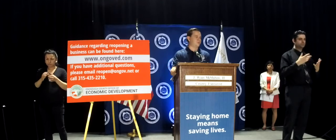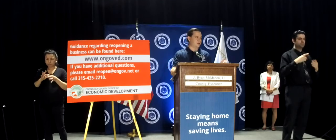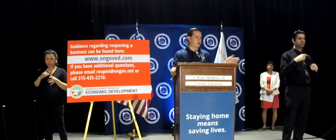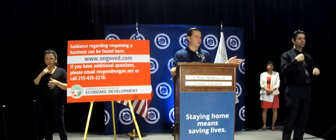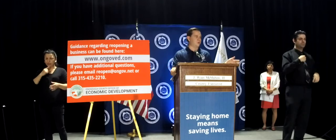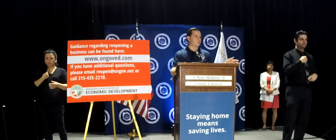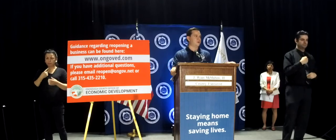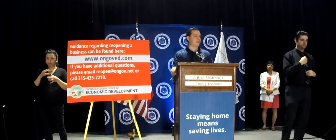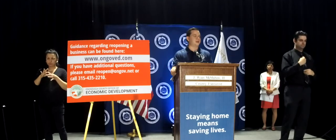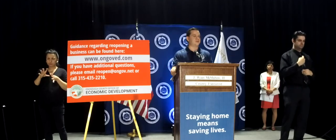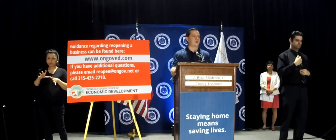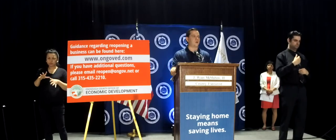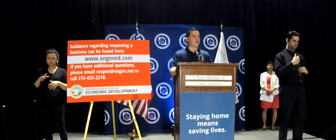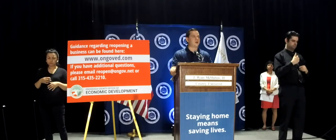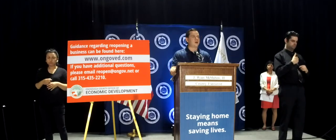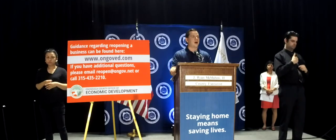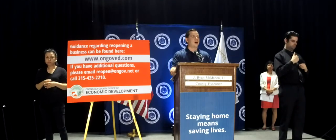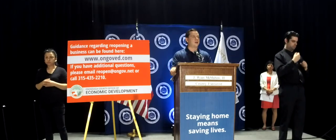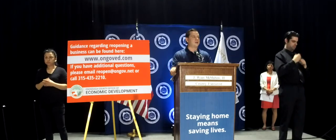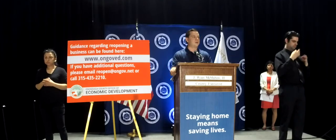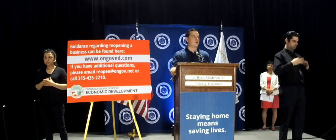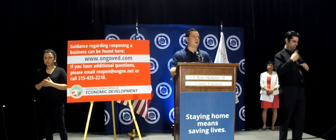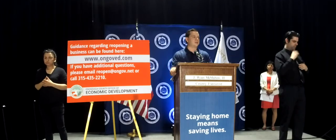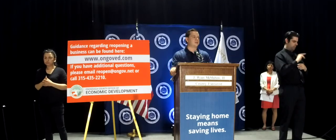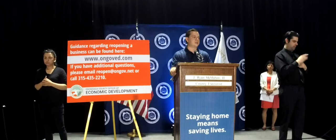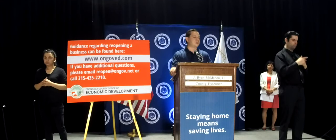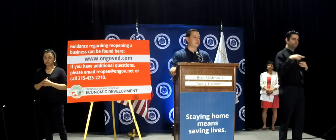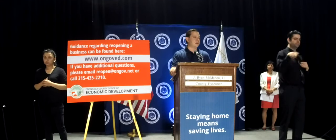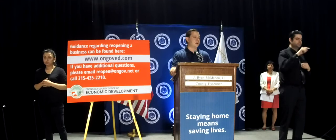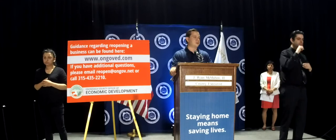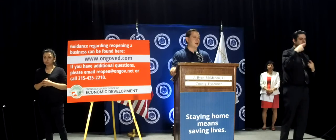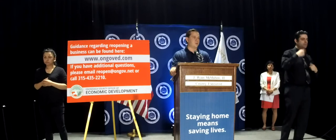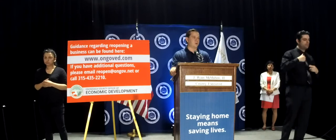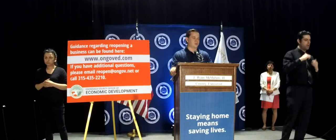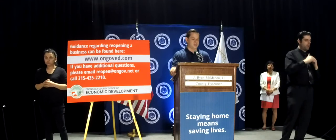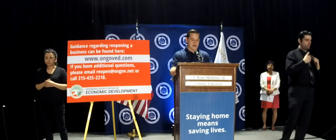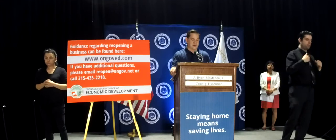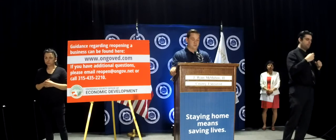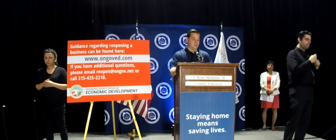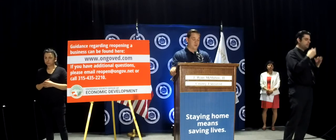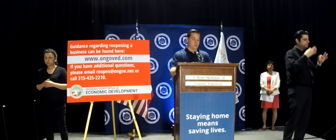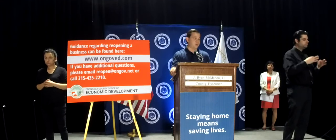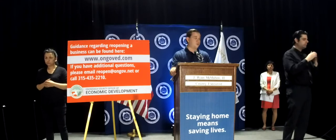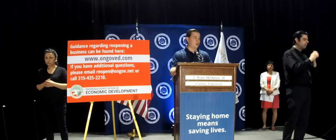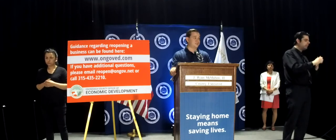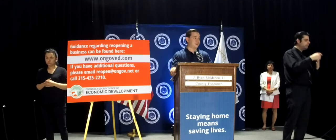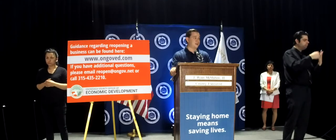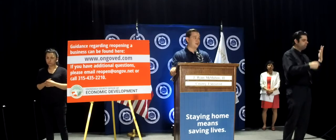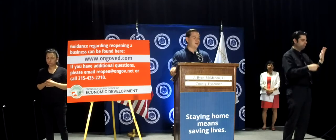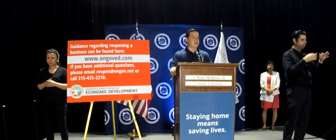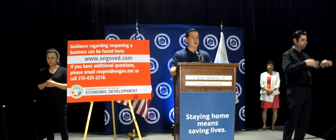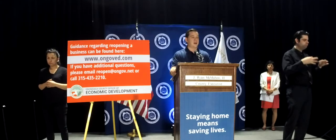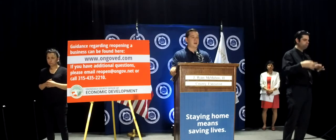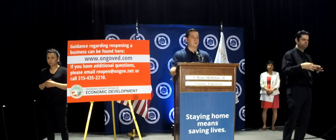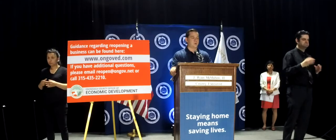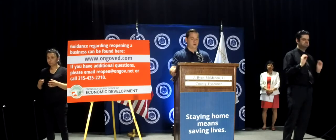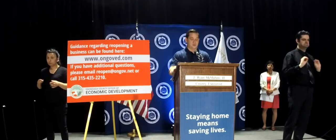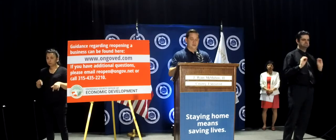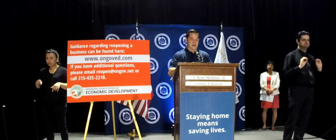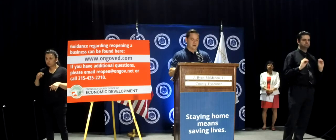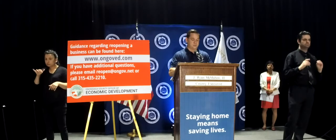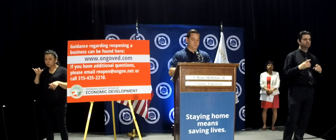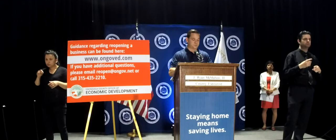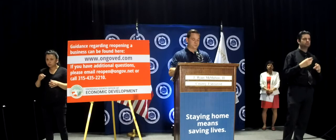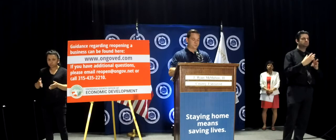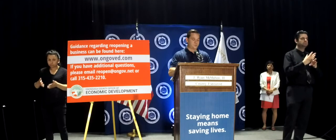the people of the county voted me in. So, but we went over the data. It was a very brief call today. Went over